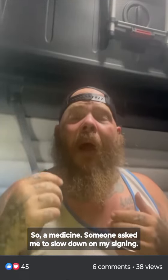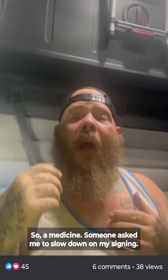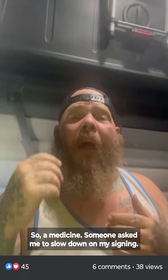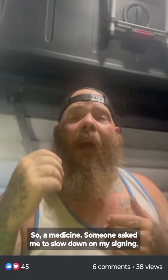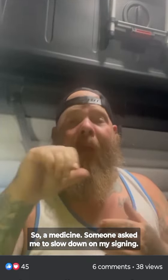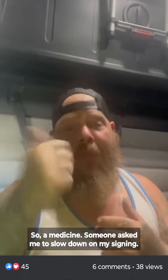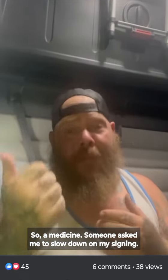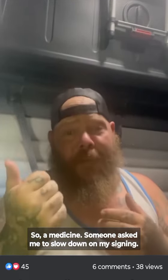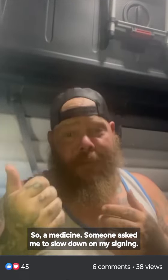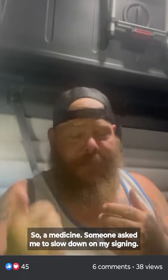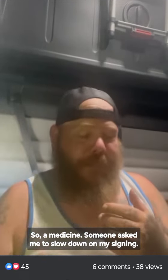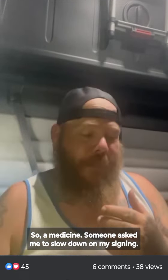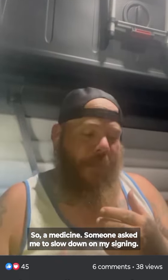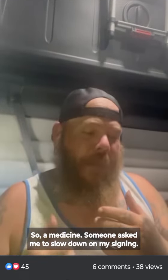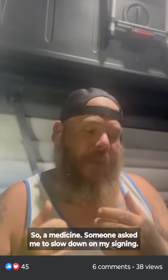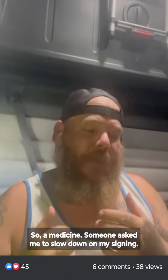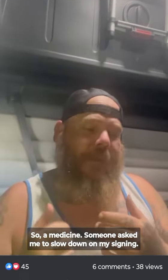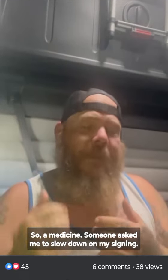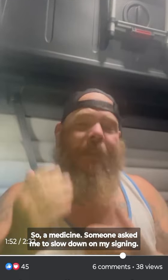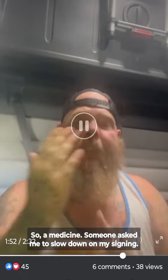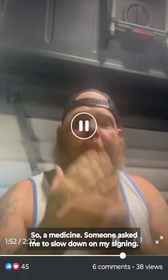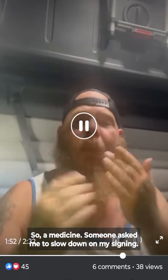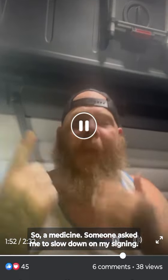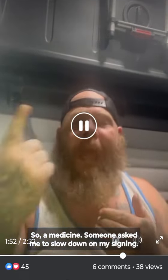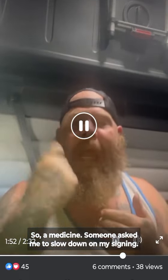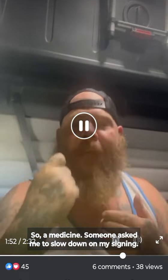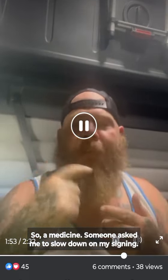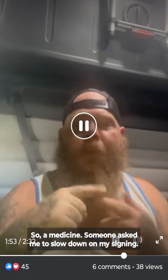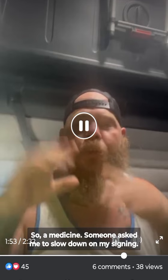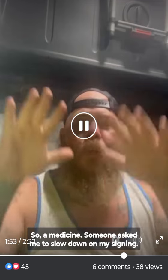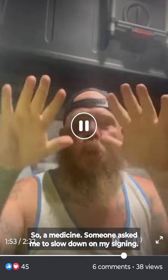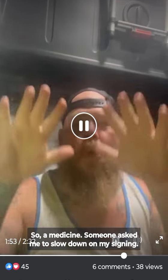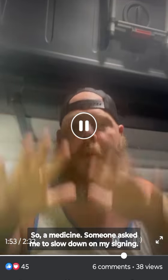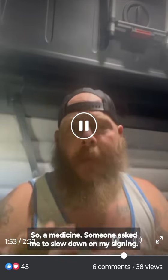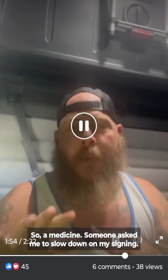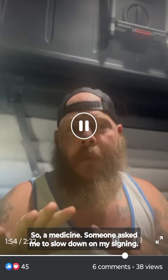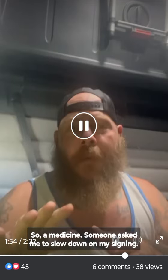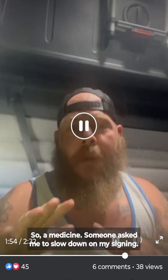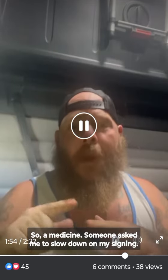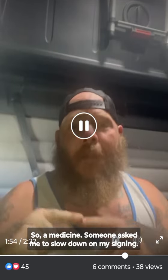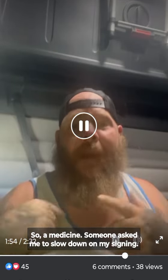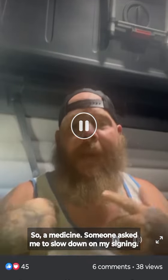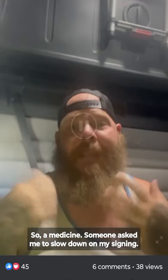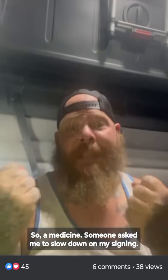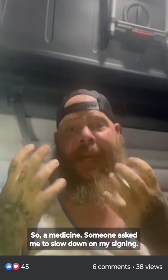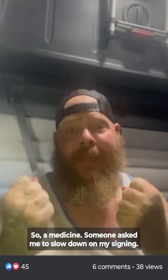And that is it. Someone asked me to slow down on my signing.